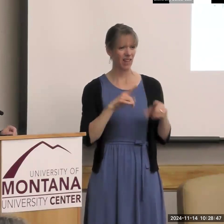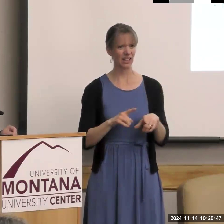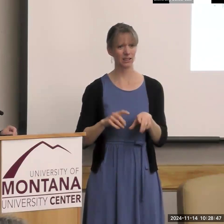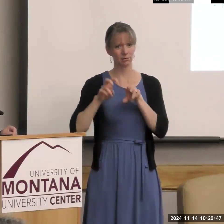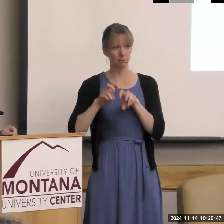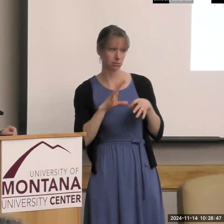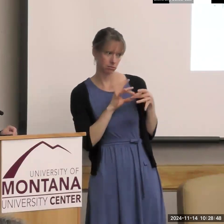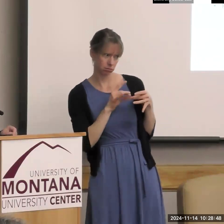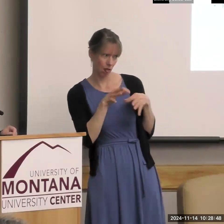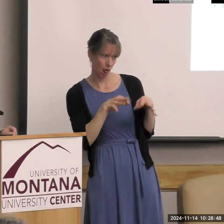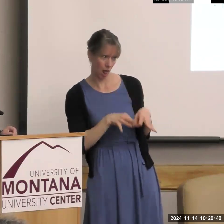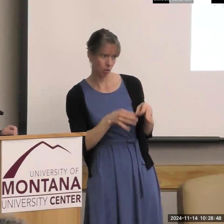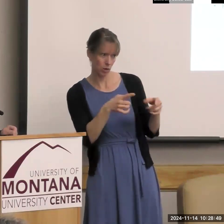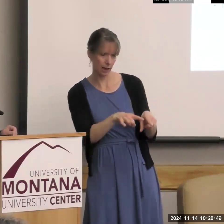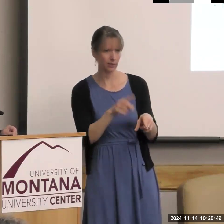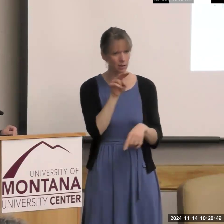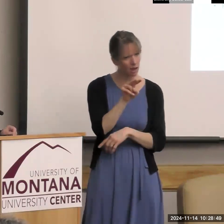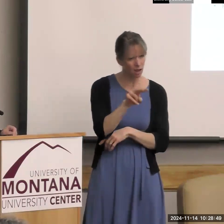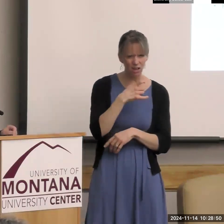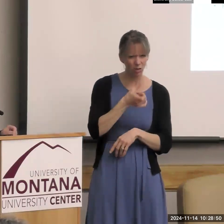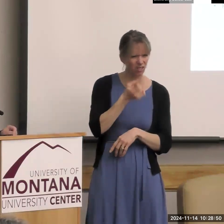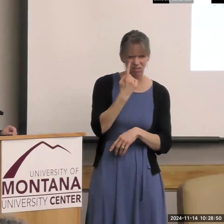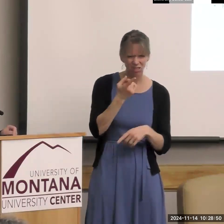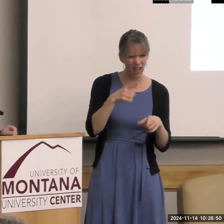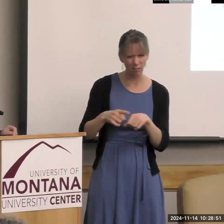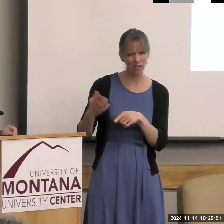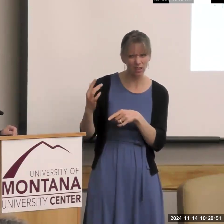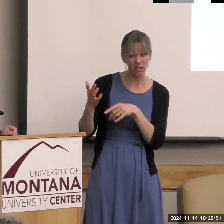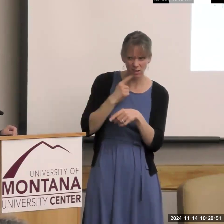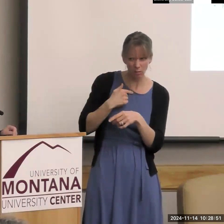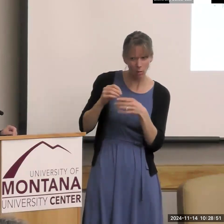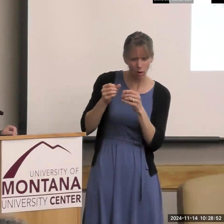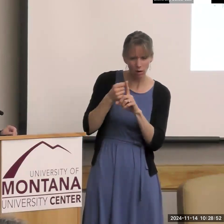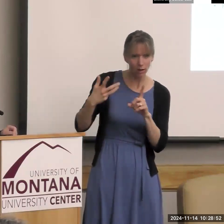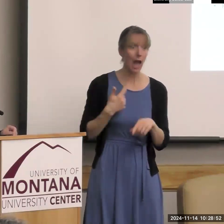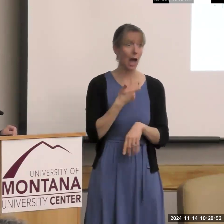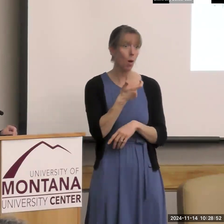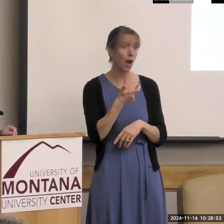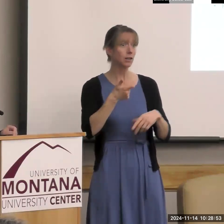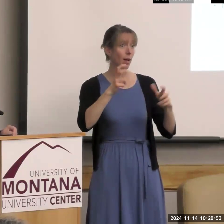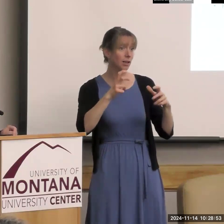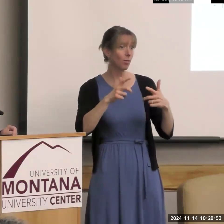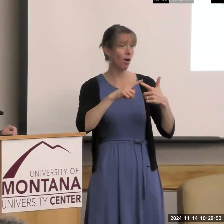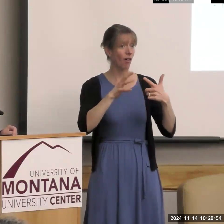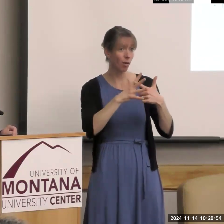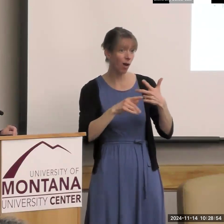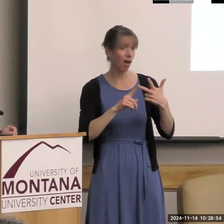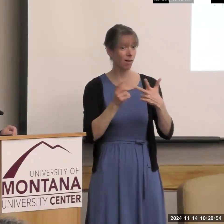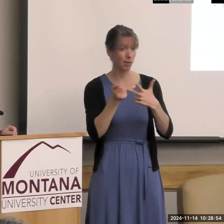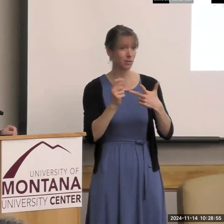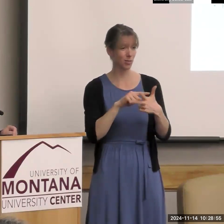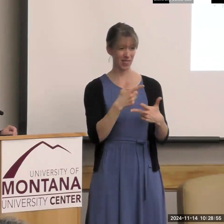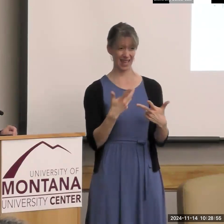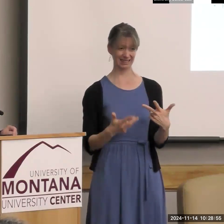a little bit better. I understand them. I watch, football, basketball, baseball, but that's about the extent of my